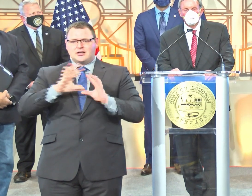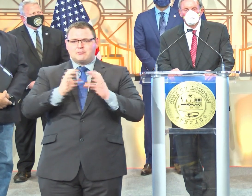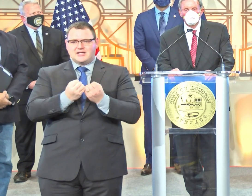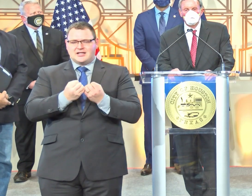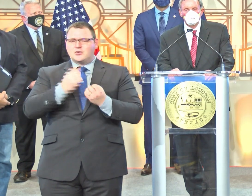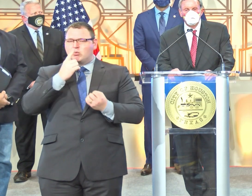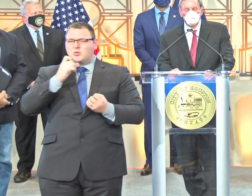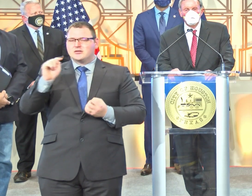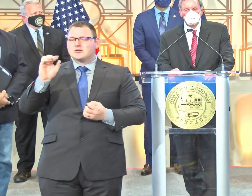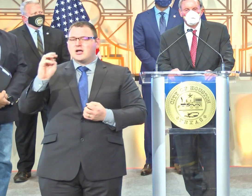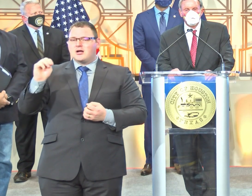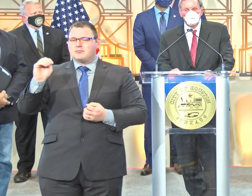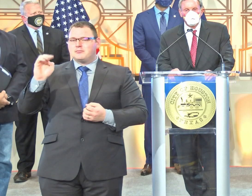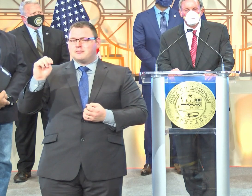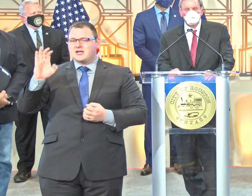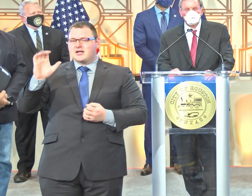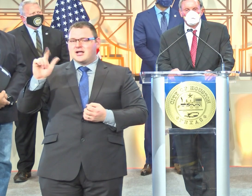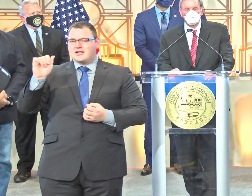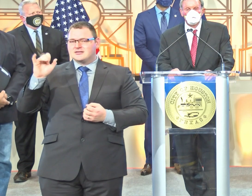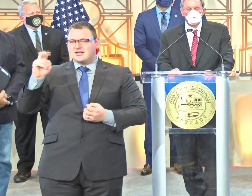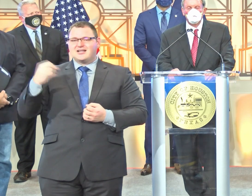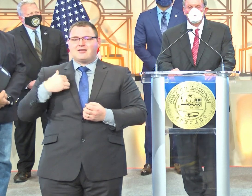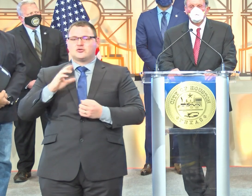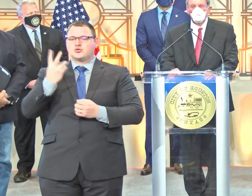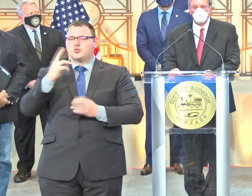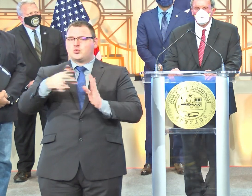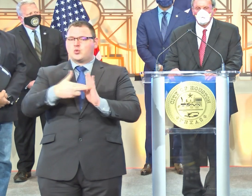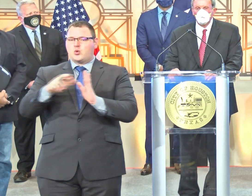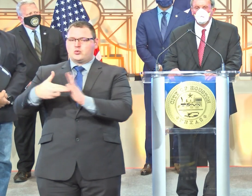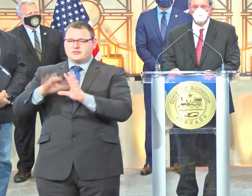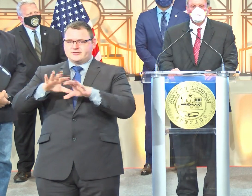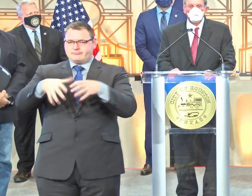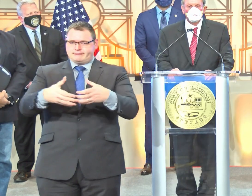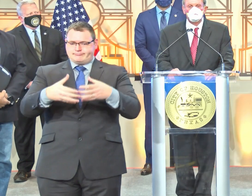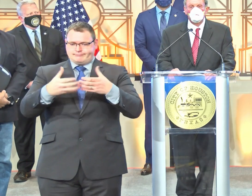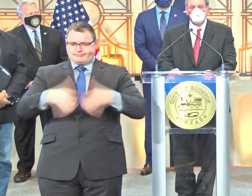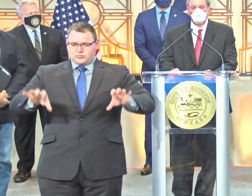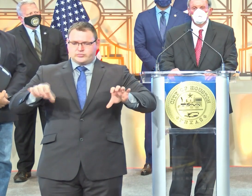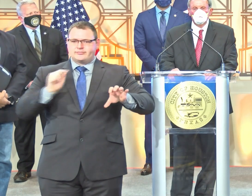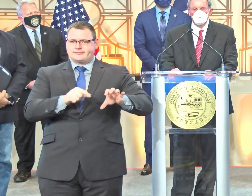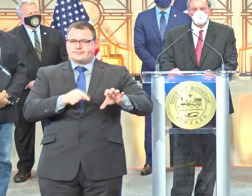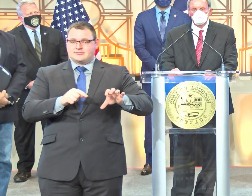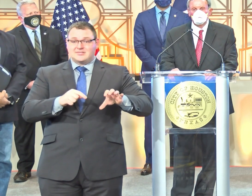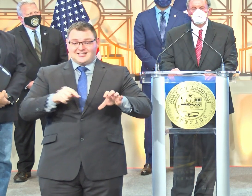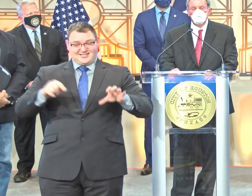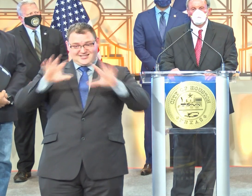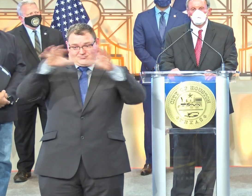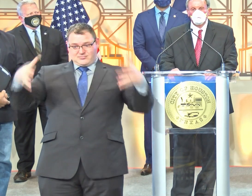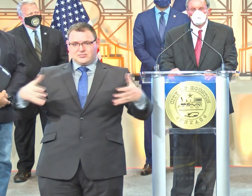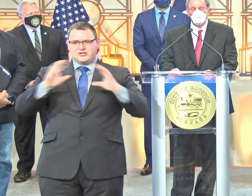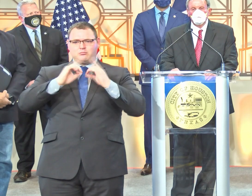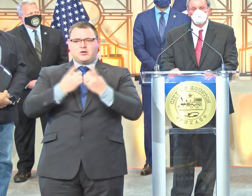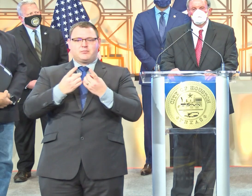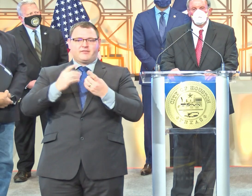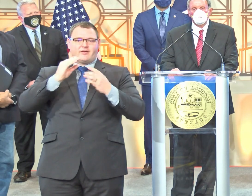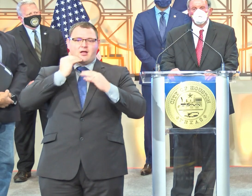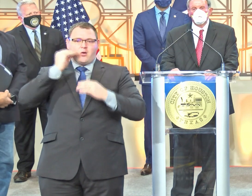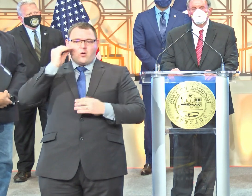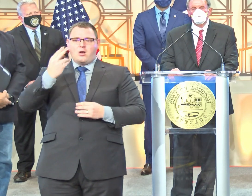But there's a great likelihood, as you alluded to, Mayor, those numbers will go up. So I'm glad to be here. Thank you. It's a great day for our region.